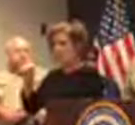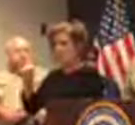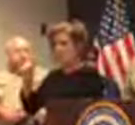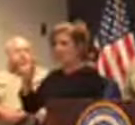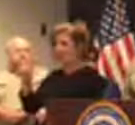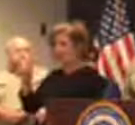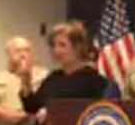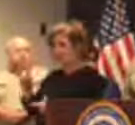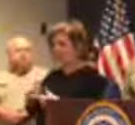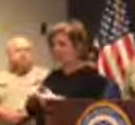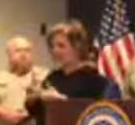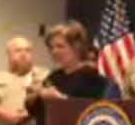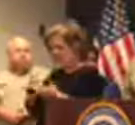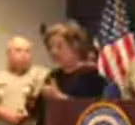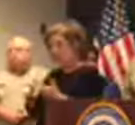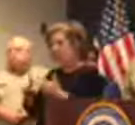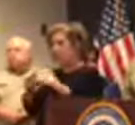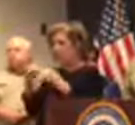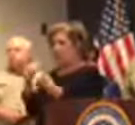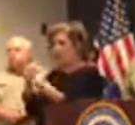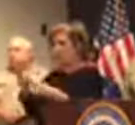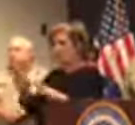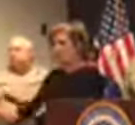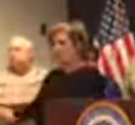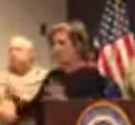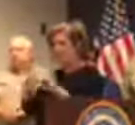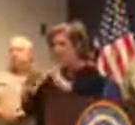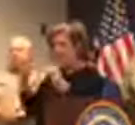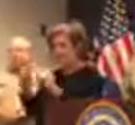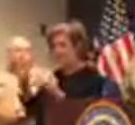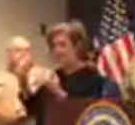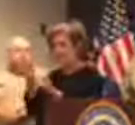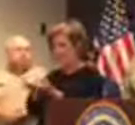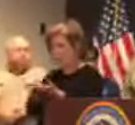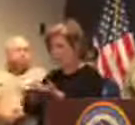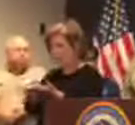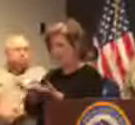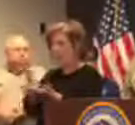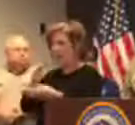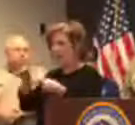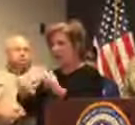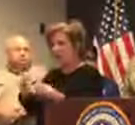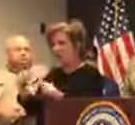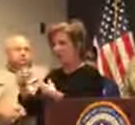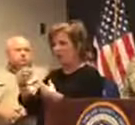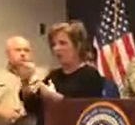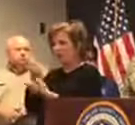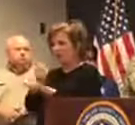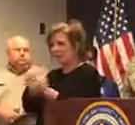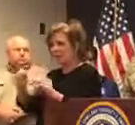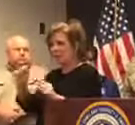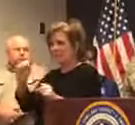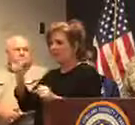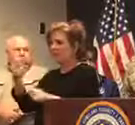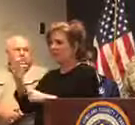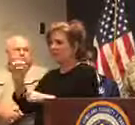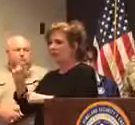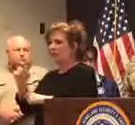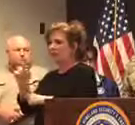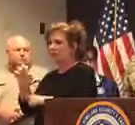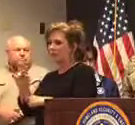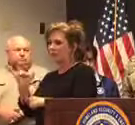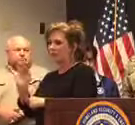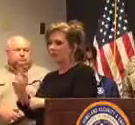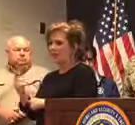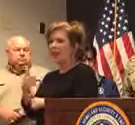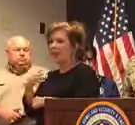hear from the Department of Children and Family Services about sheltering. And then we will obviously take your